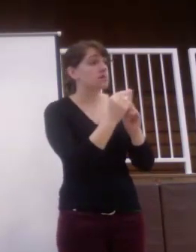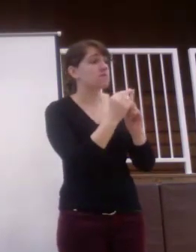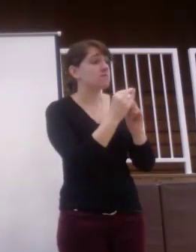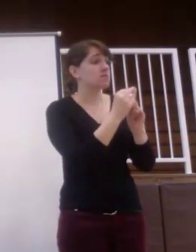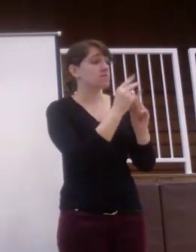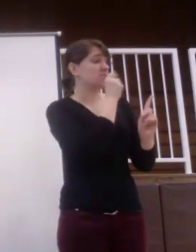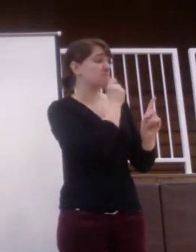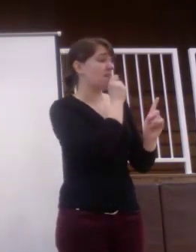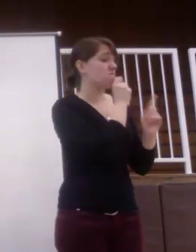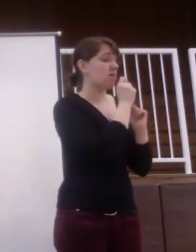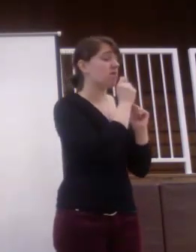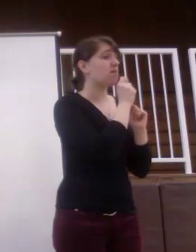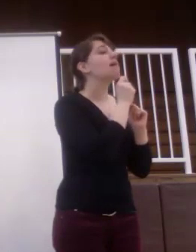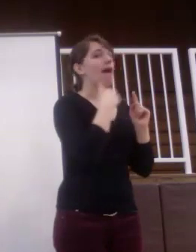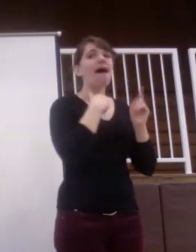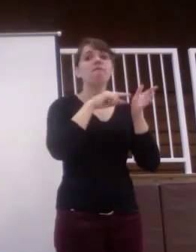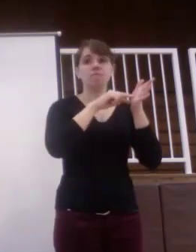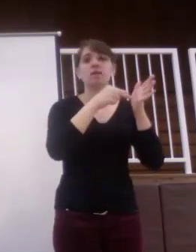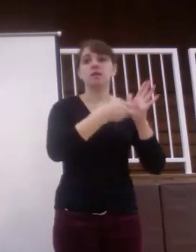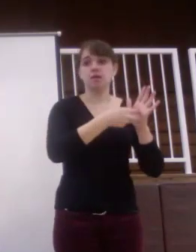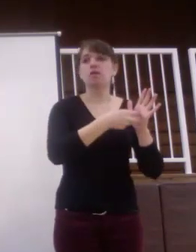suffering has meaning.